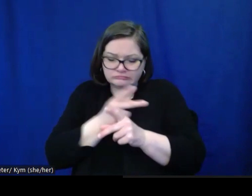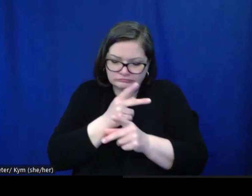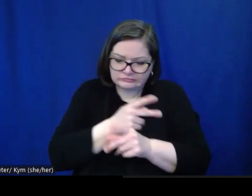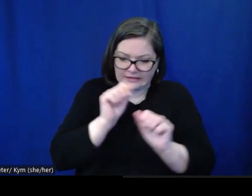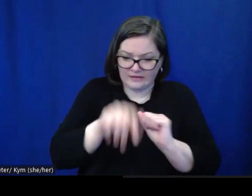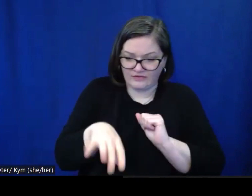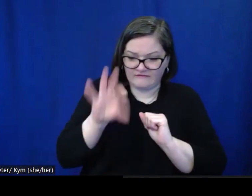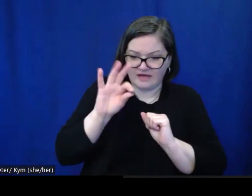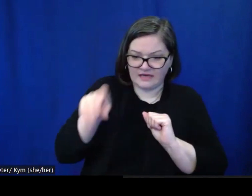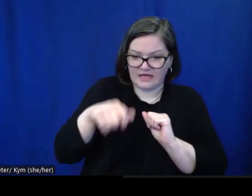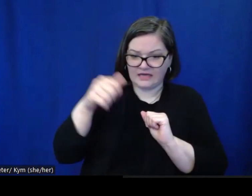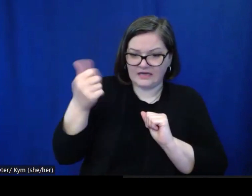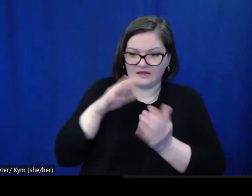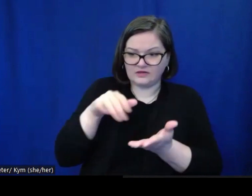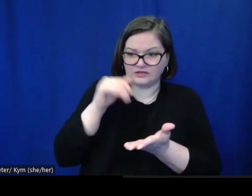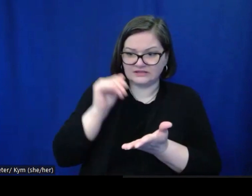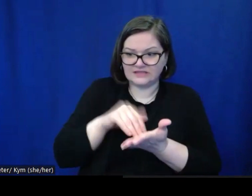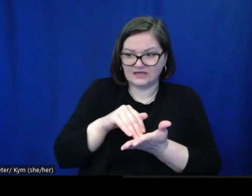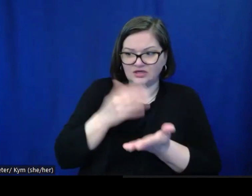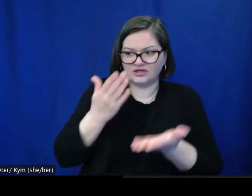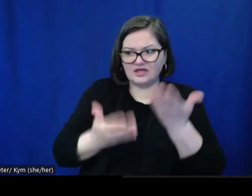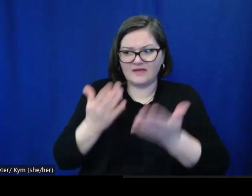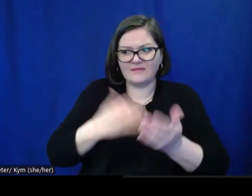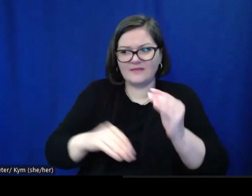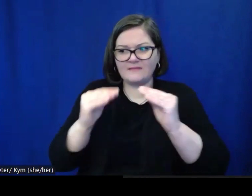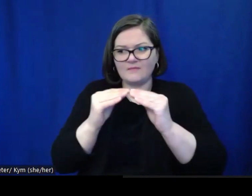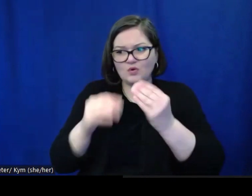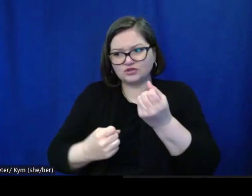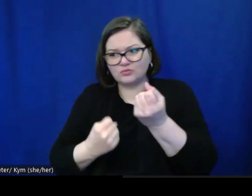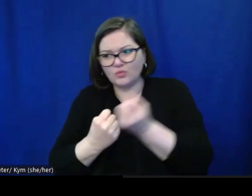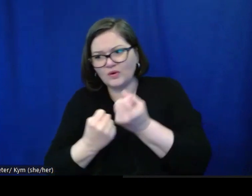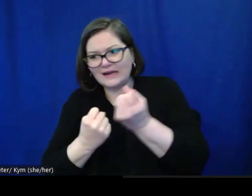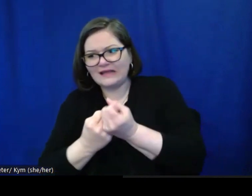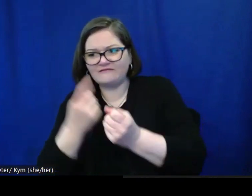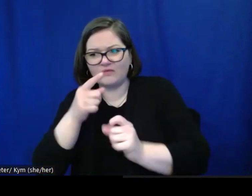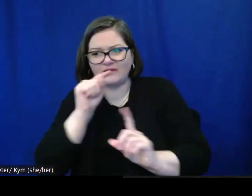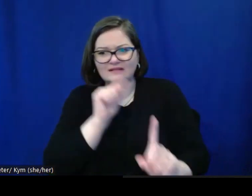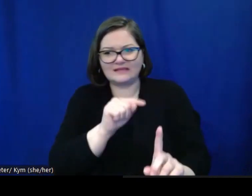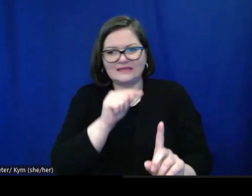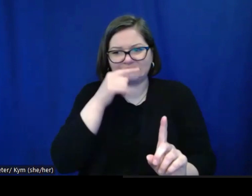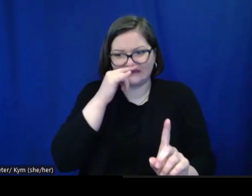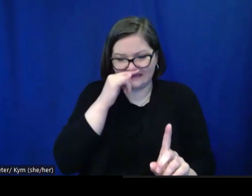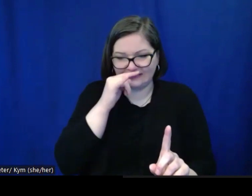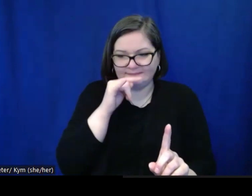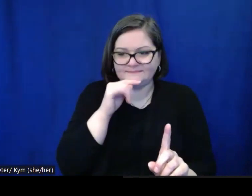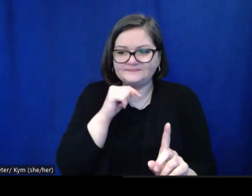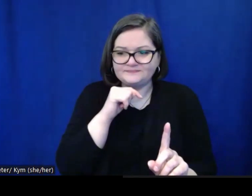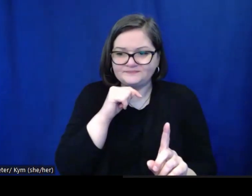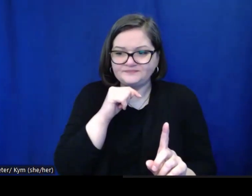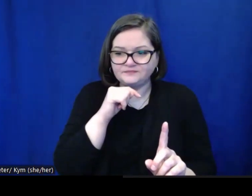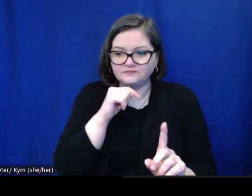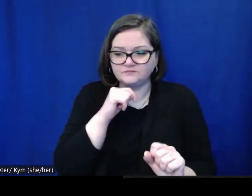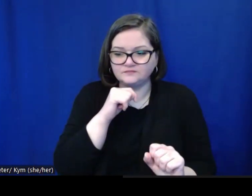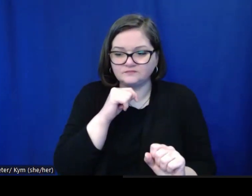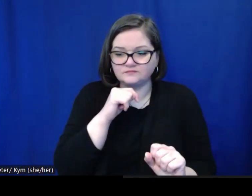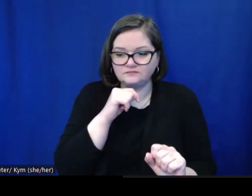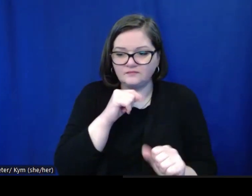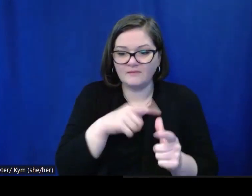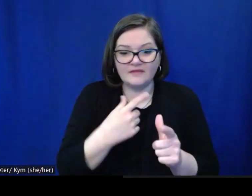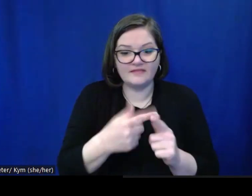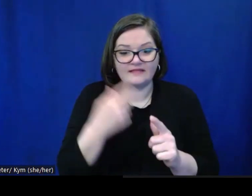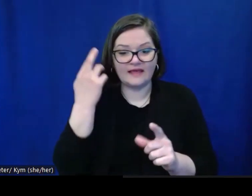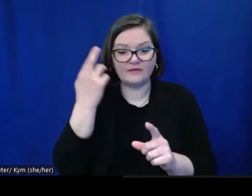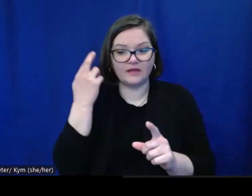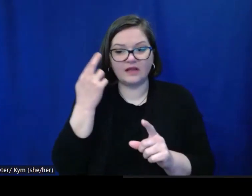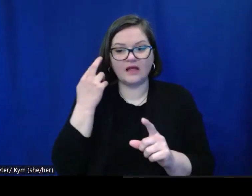another center that might be a little more supportive for this child. Then they realized that